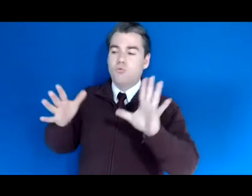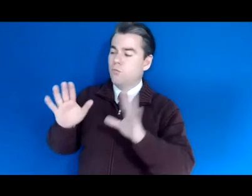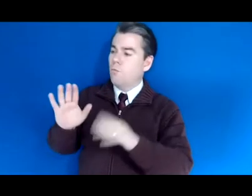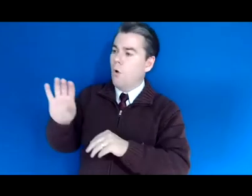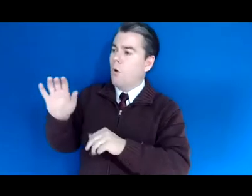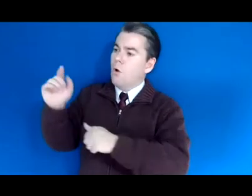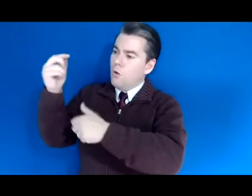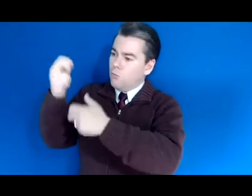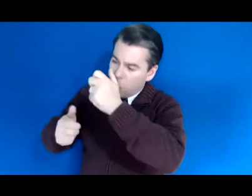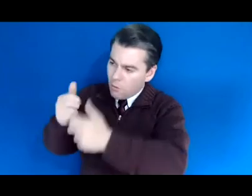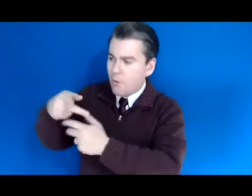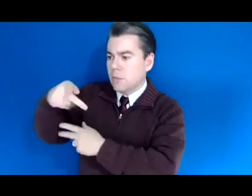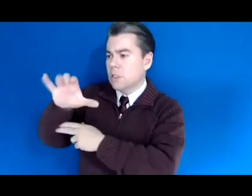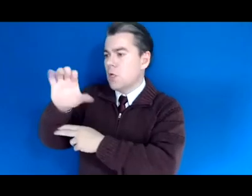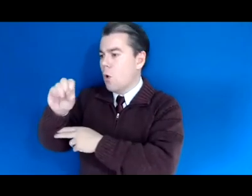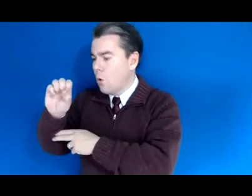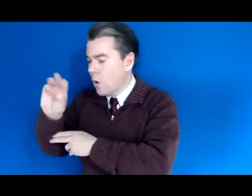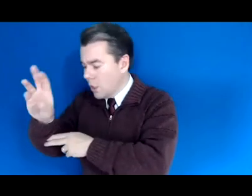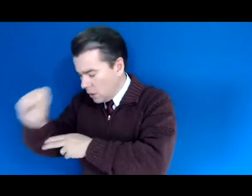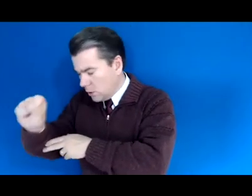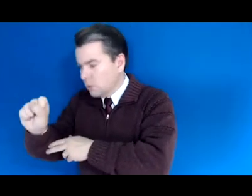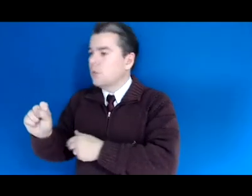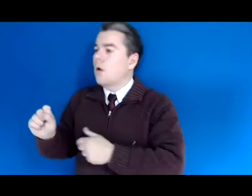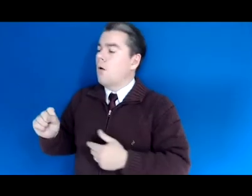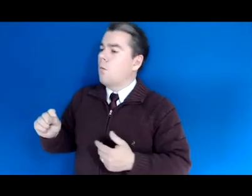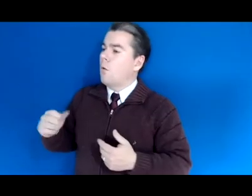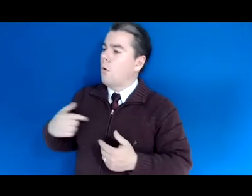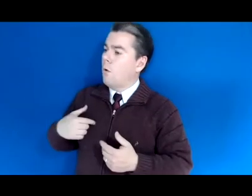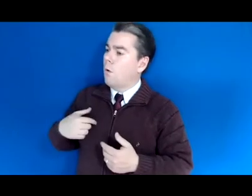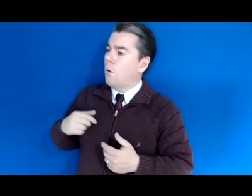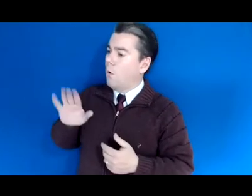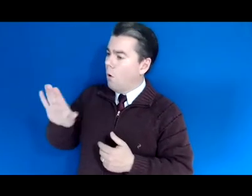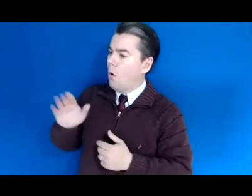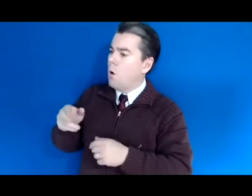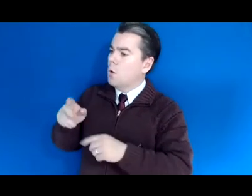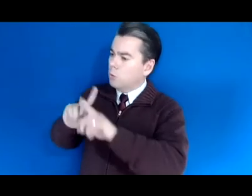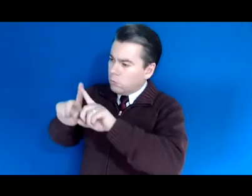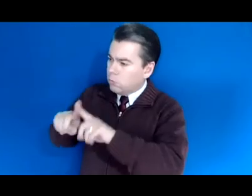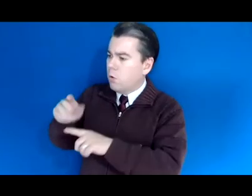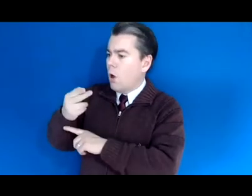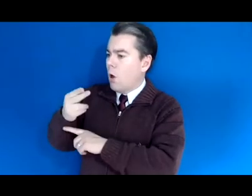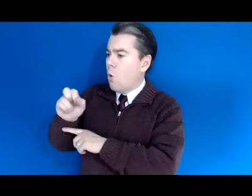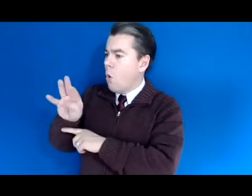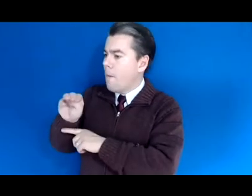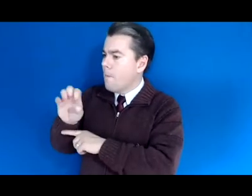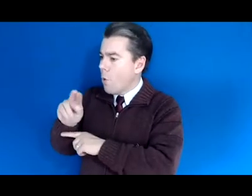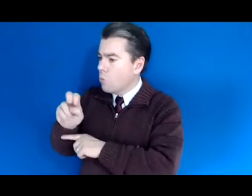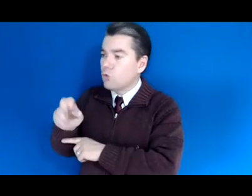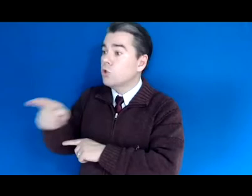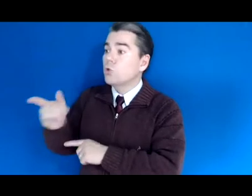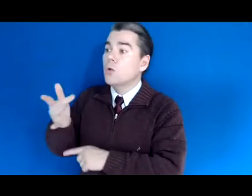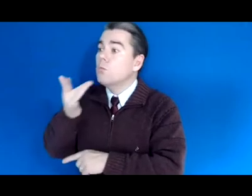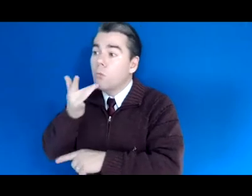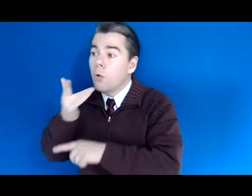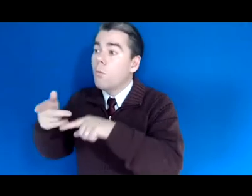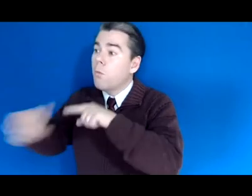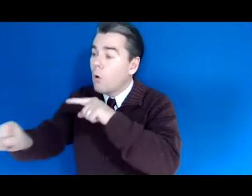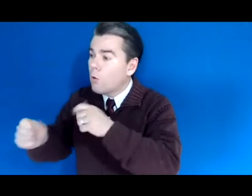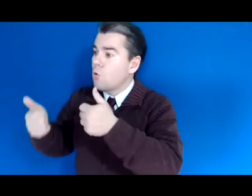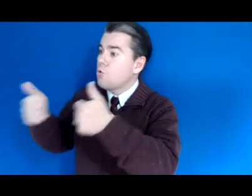PCOS and all of her hormones after trying Plexus.